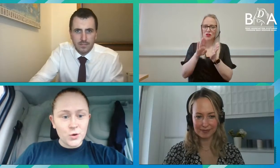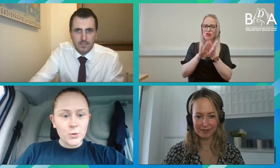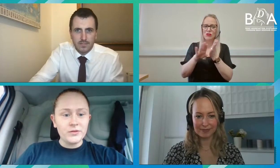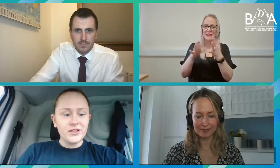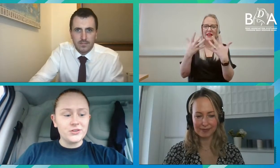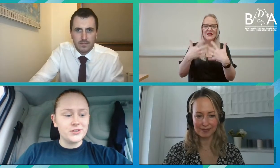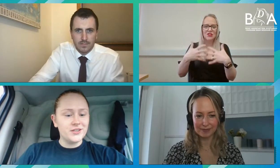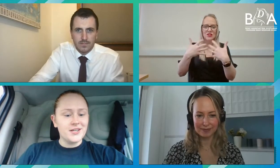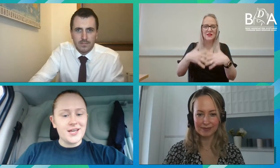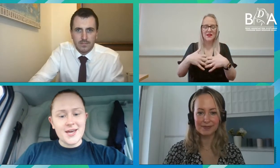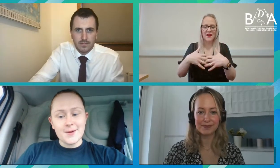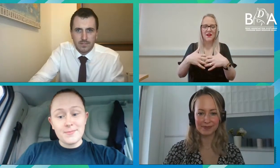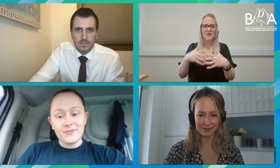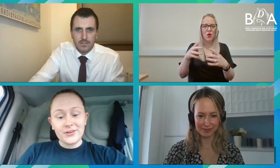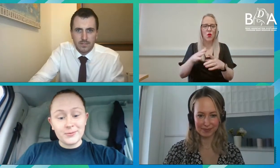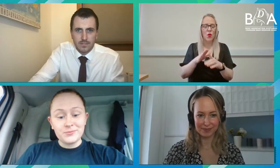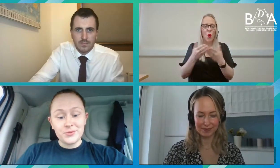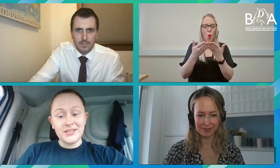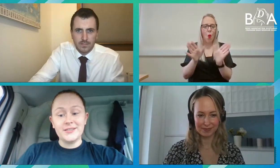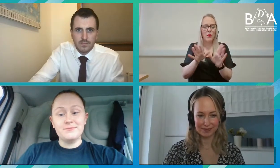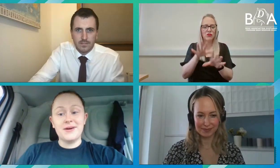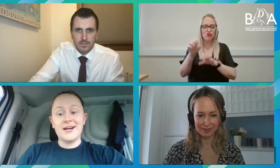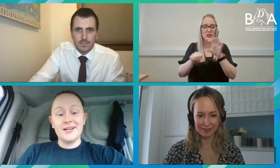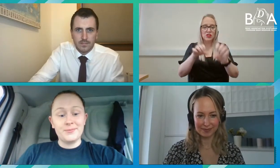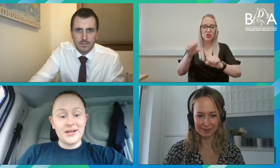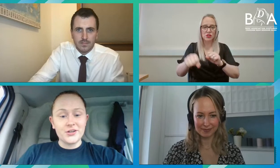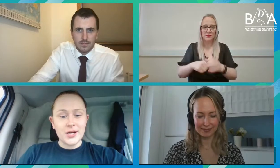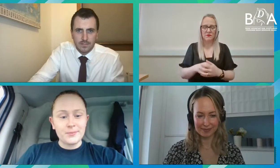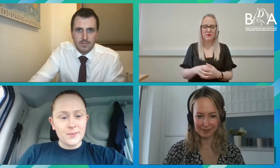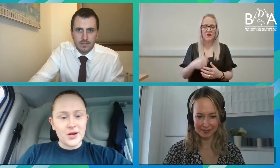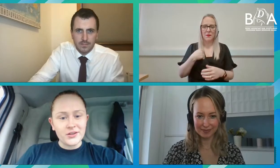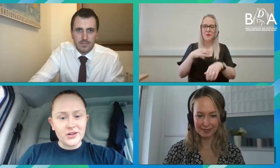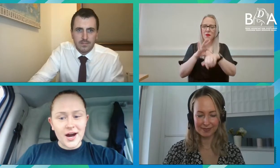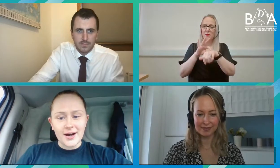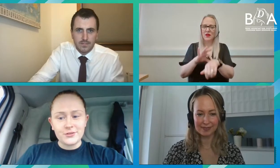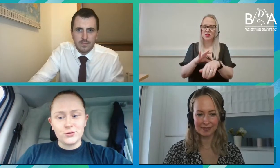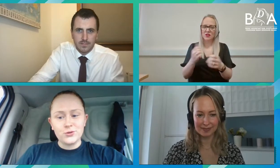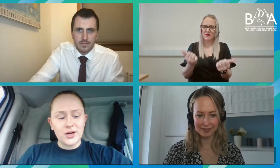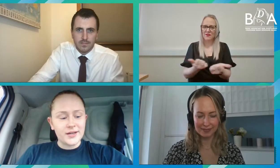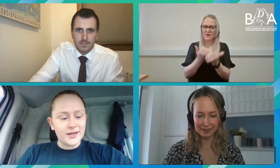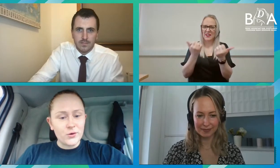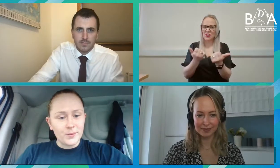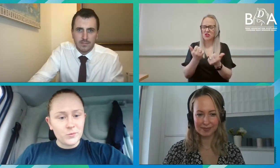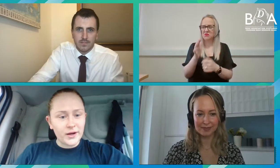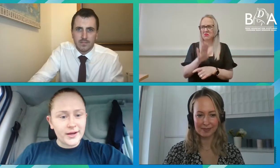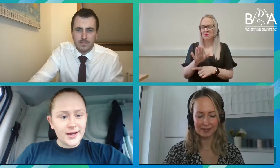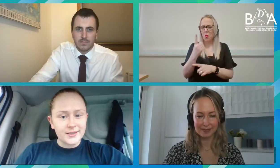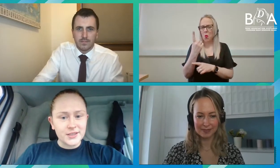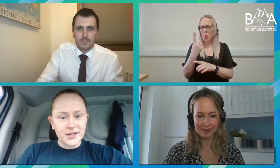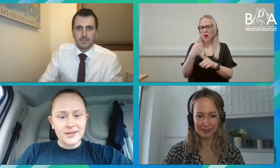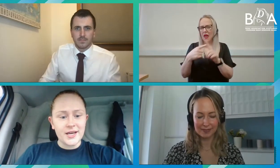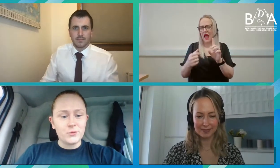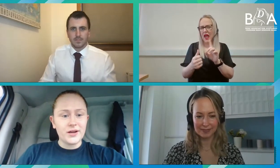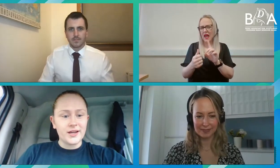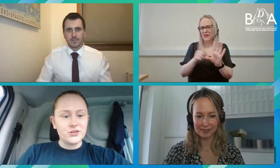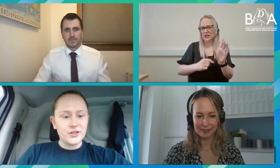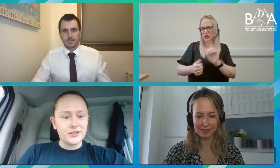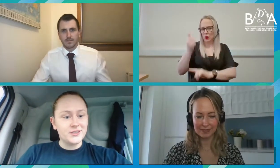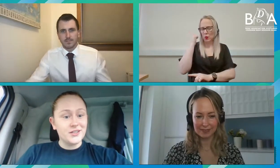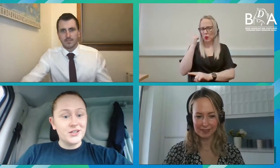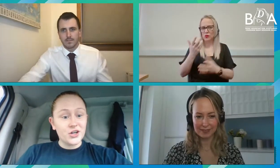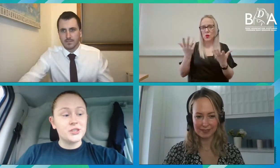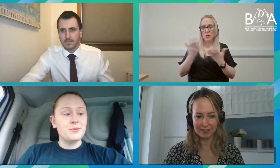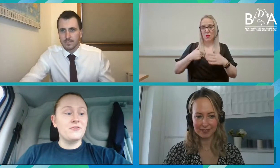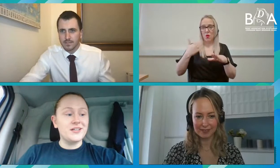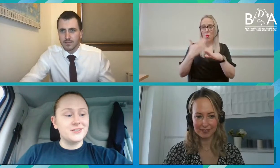for Openreach. I've completed my apprenticeship about a year and a half ago, and now I'm working as a network